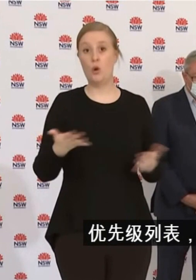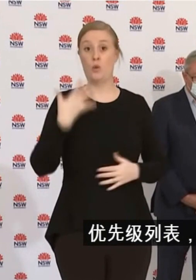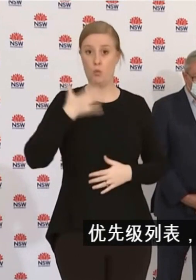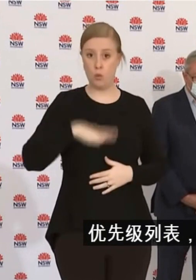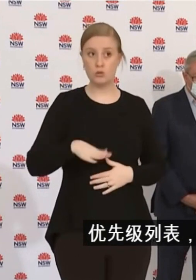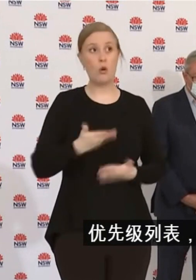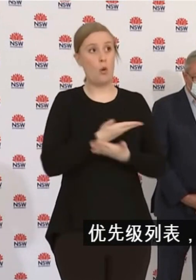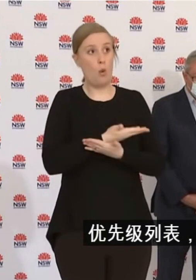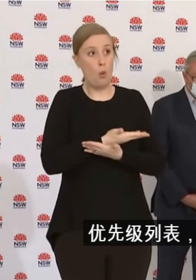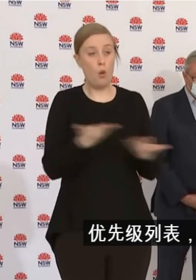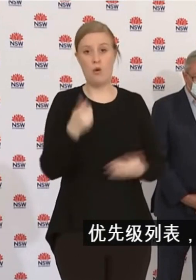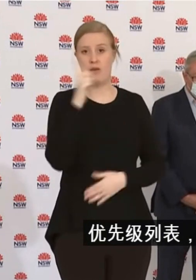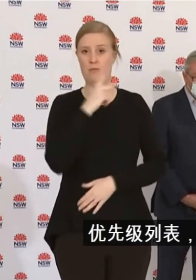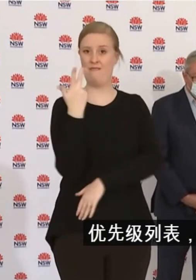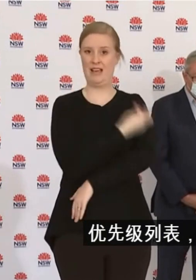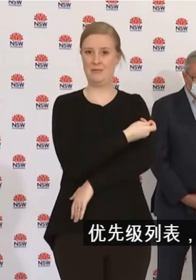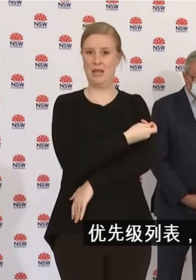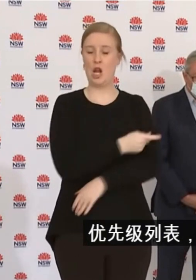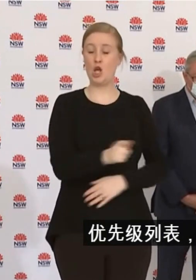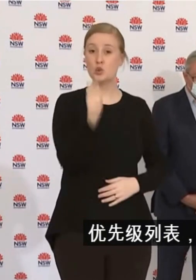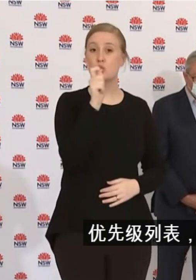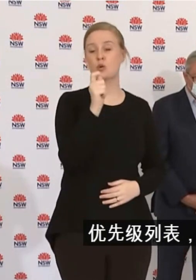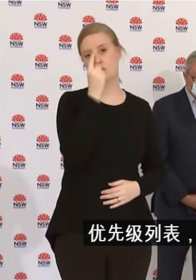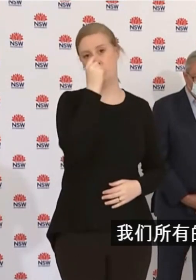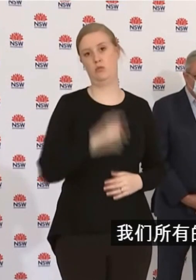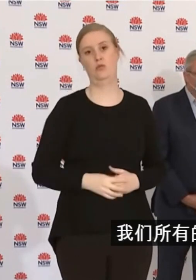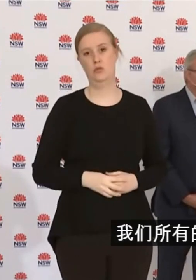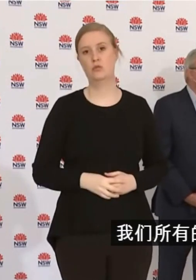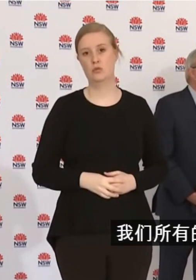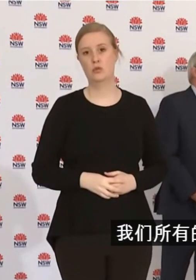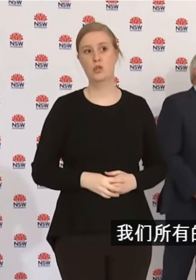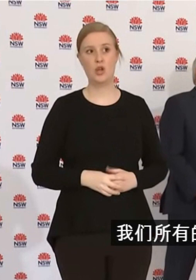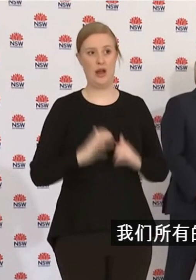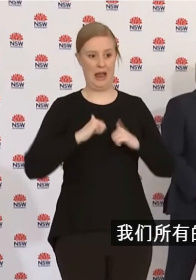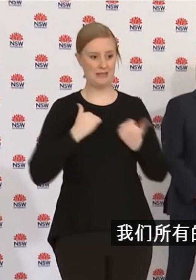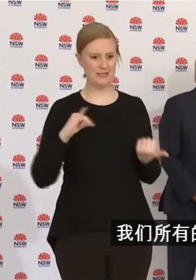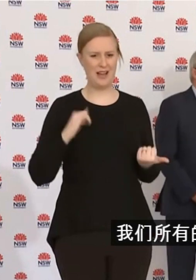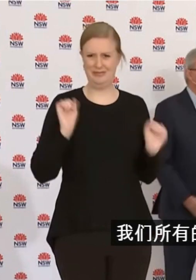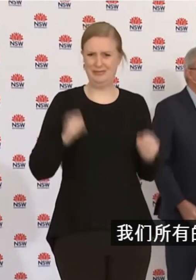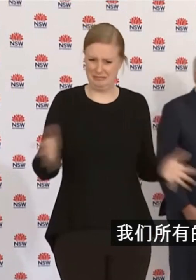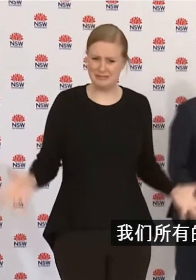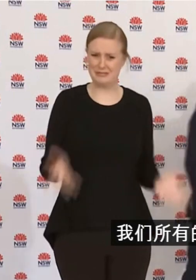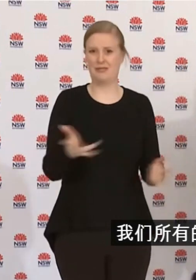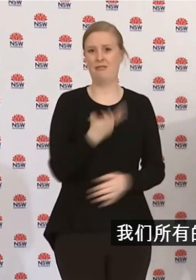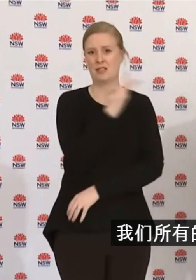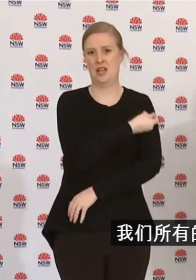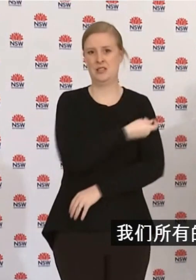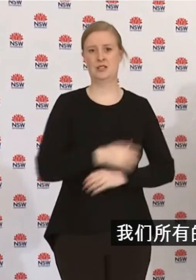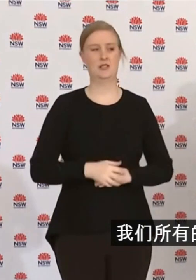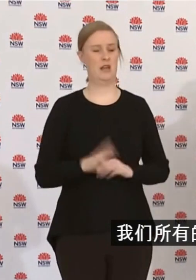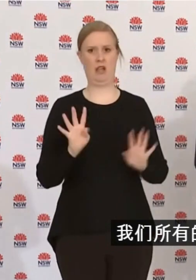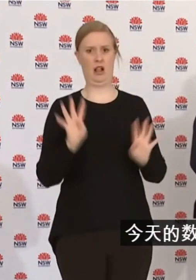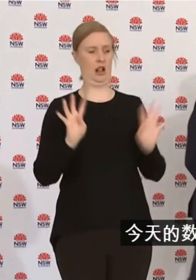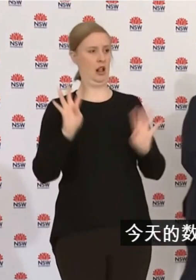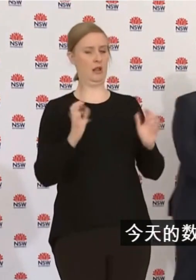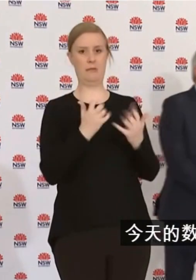the priority lists. And so it's important, of course, that all our staff are vaccinated. Doctor, just a question. Another